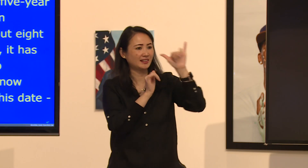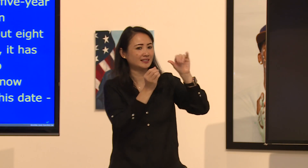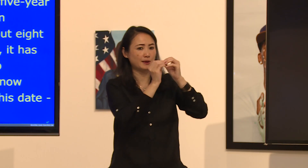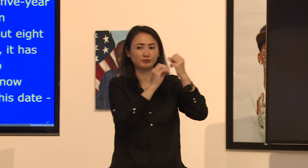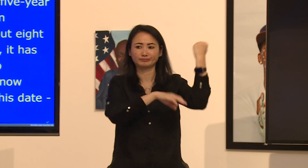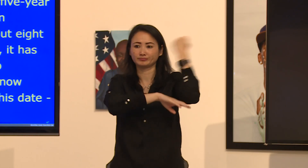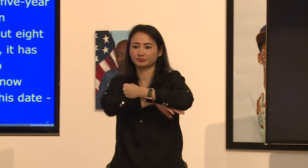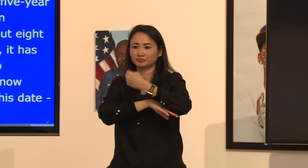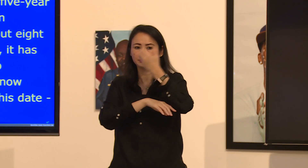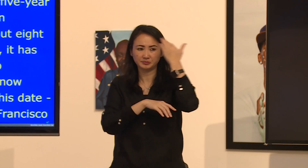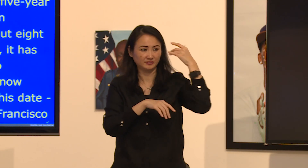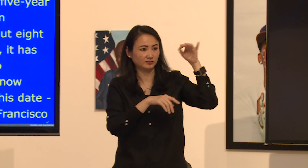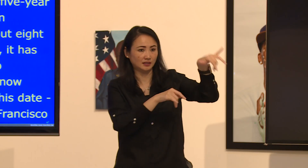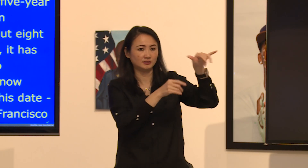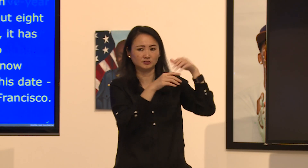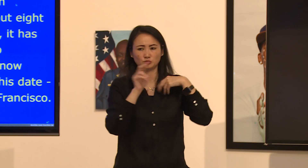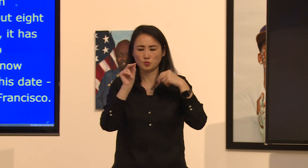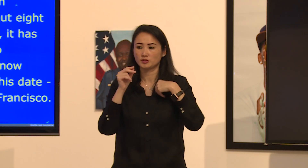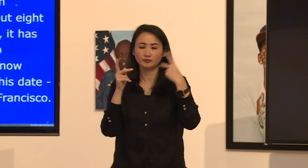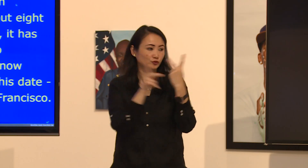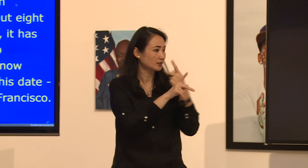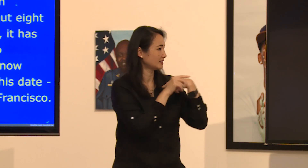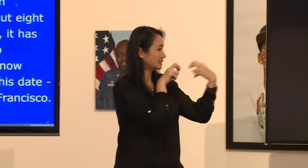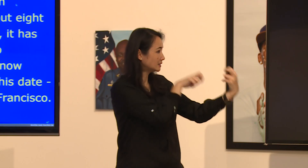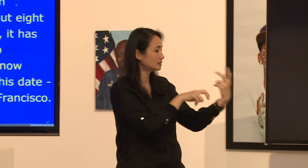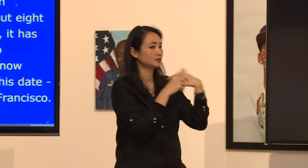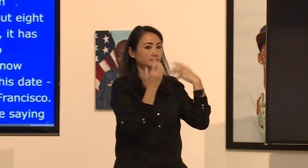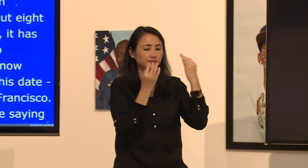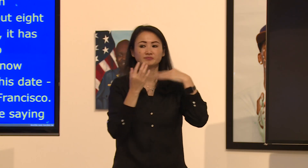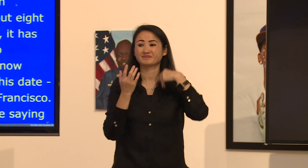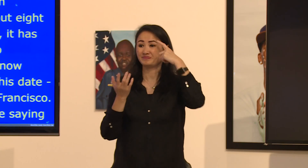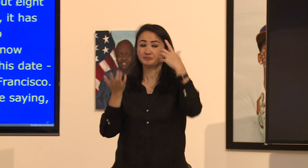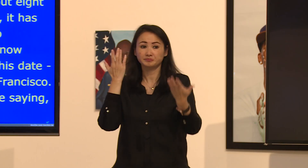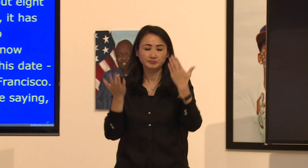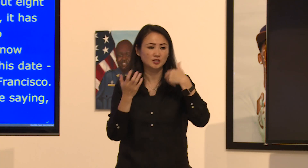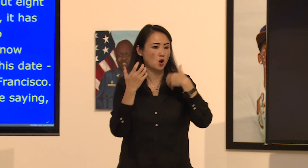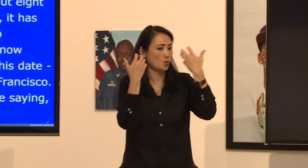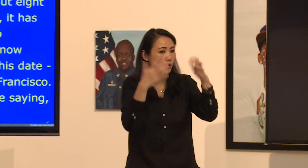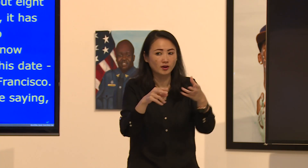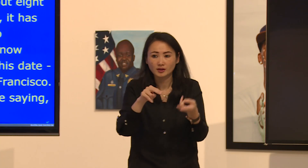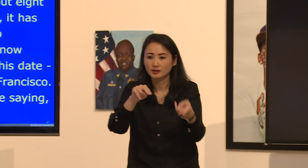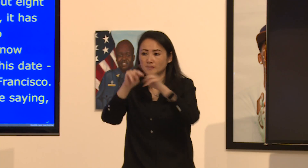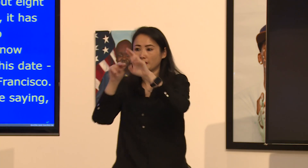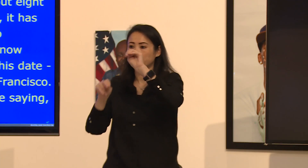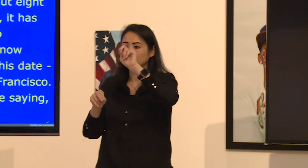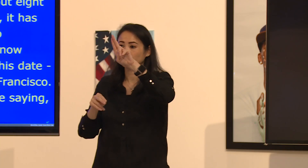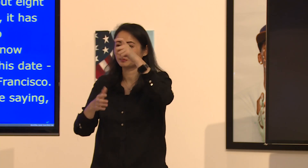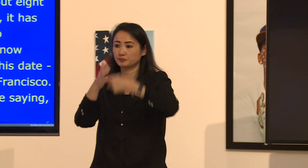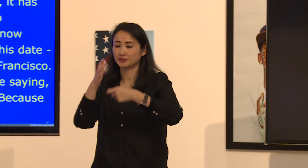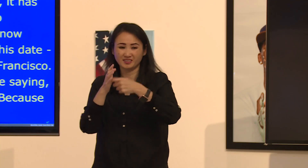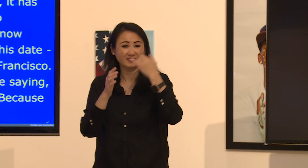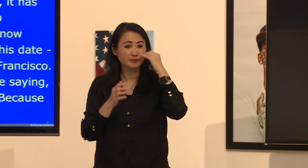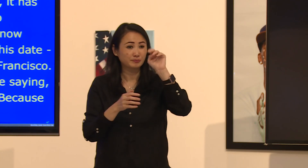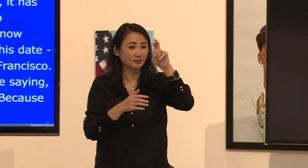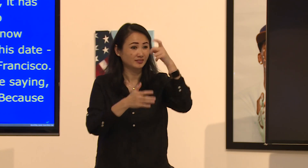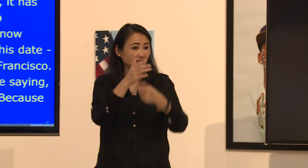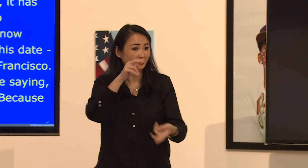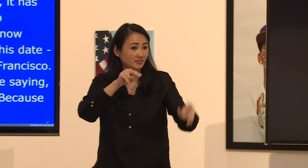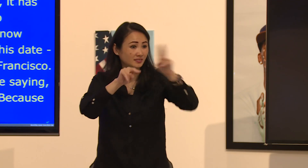had to do. We had to expand our business and figure out how we're going to pull people in and still be able to provide our